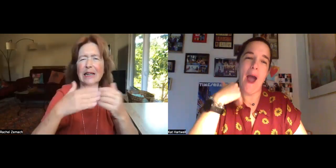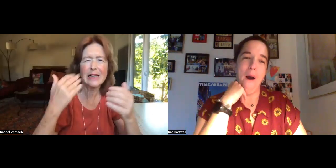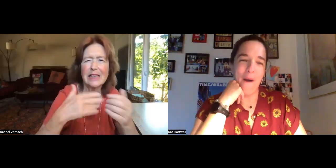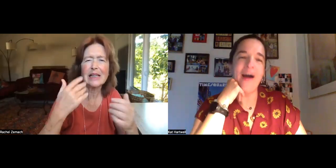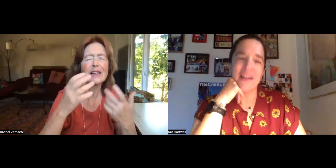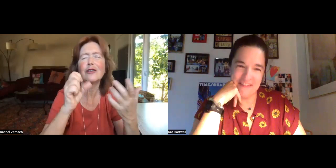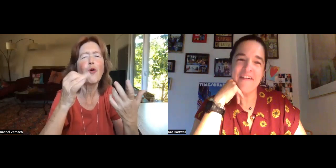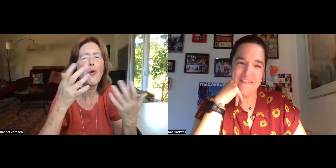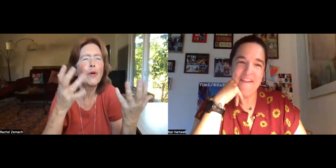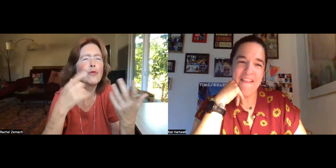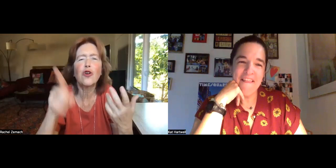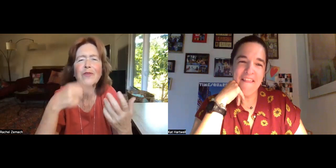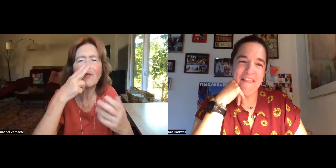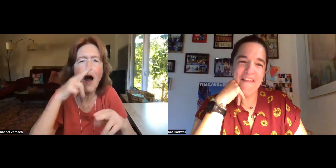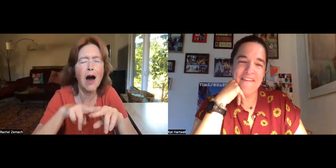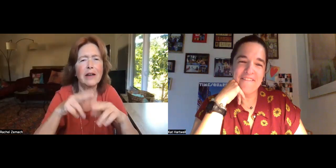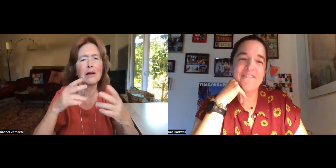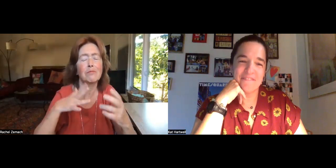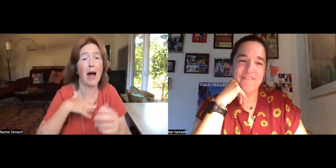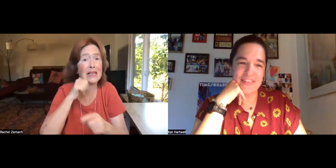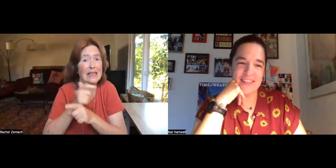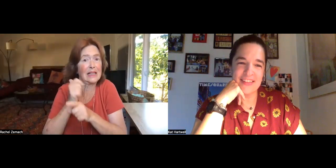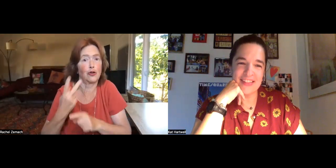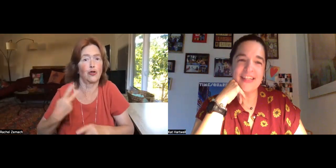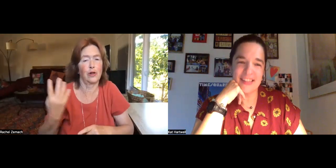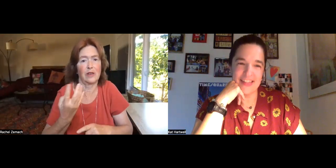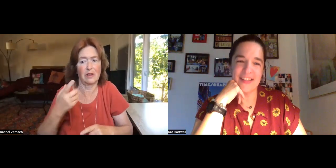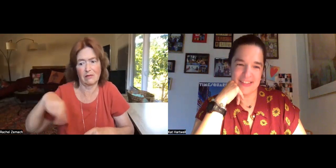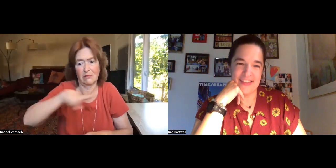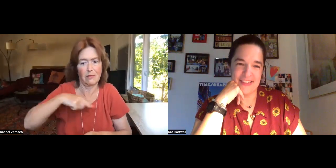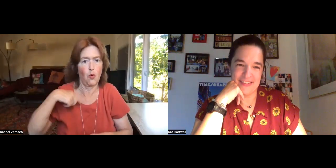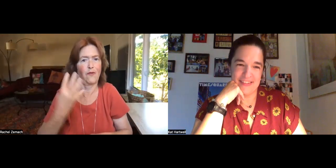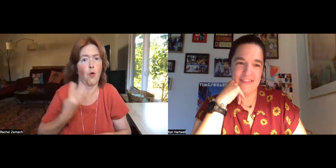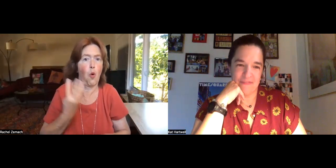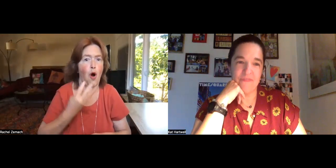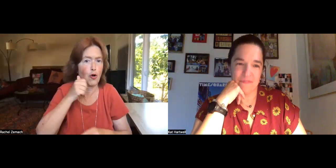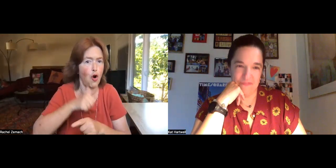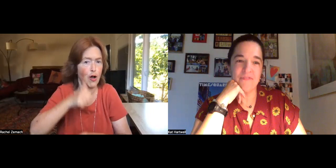Wow. The fun I put for a girl.